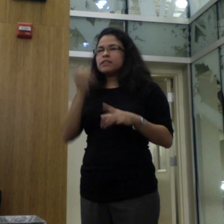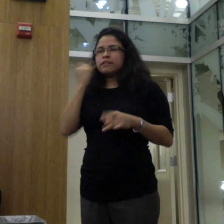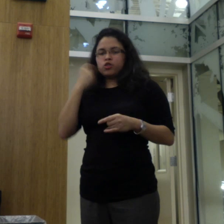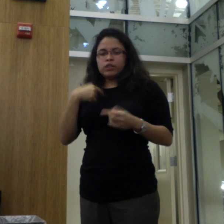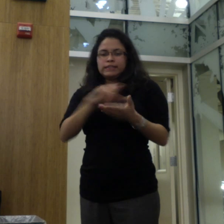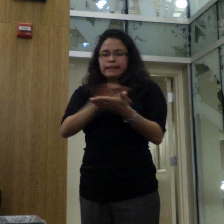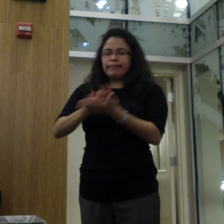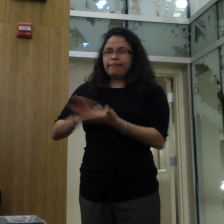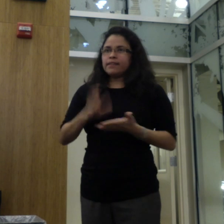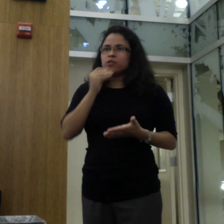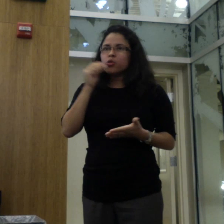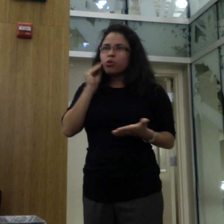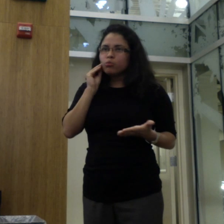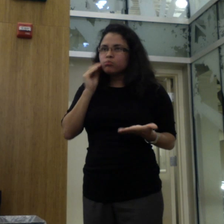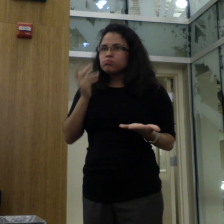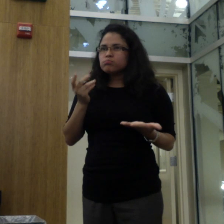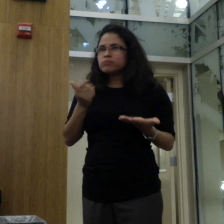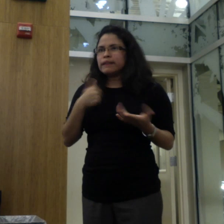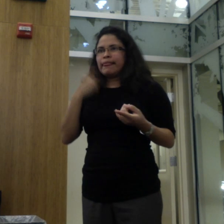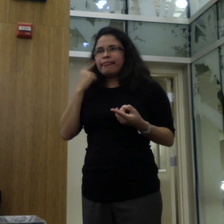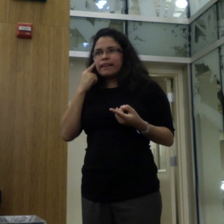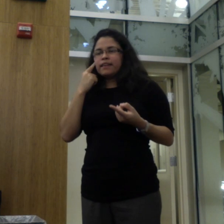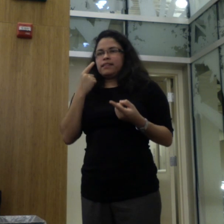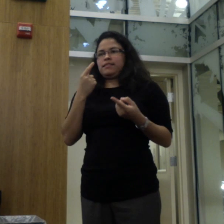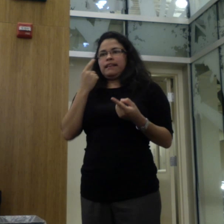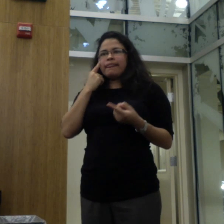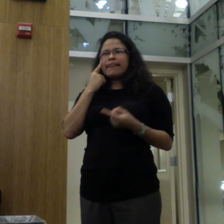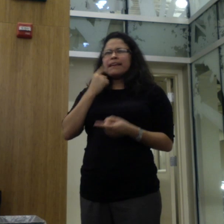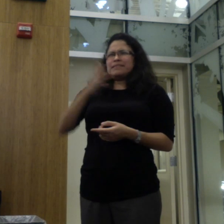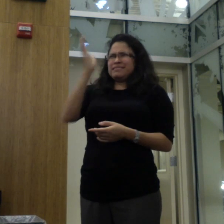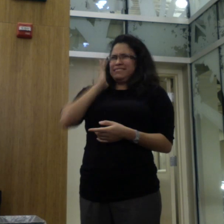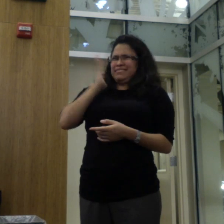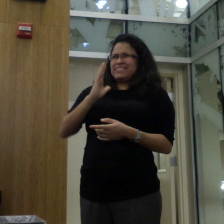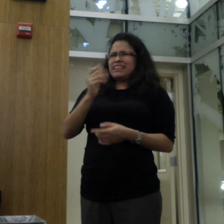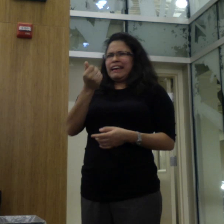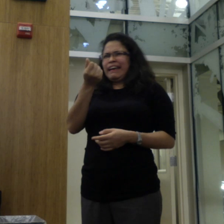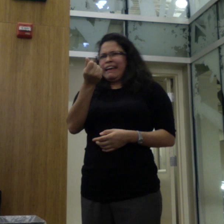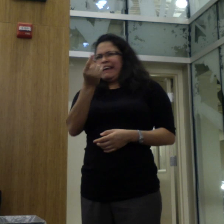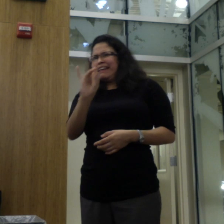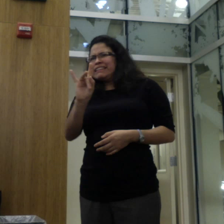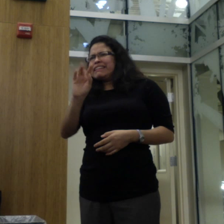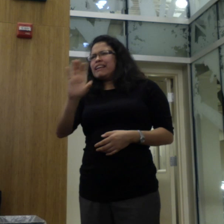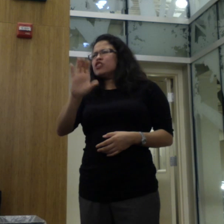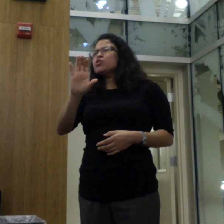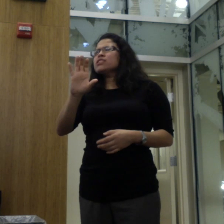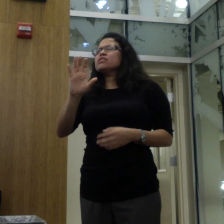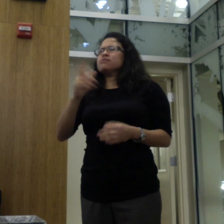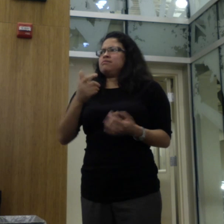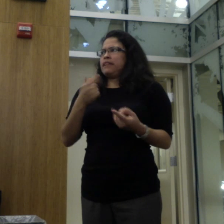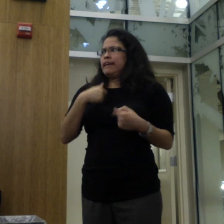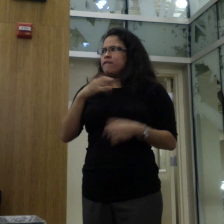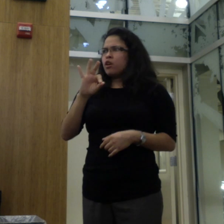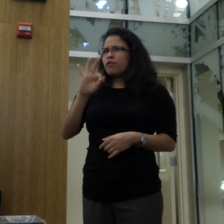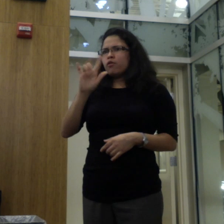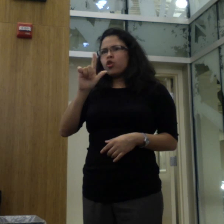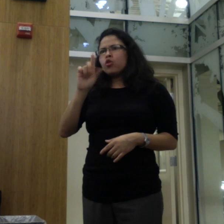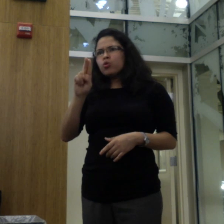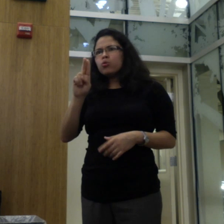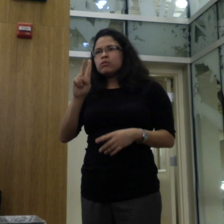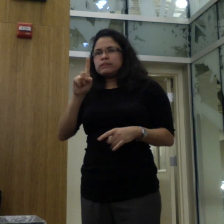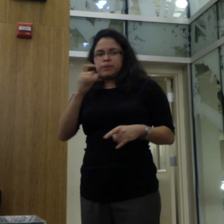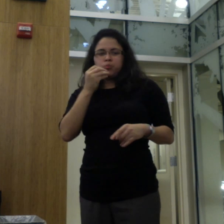like back in the day, in the 18 and 1900s, there was the flu. The flu, you know, you had to